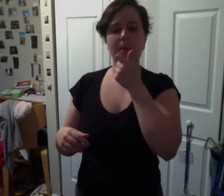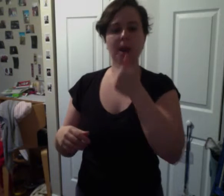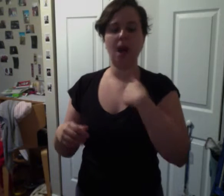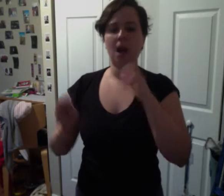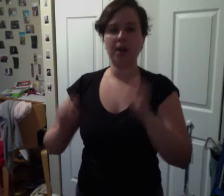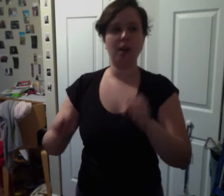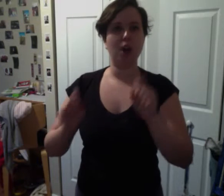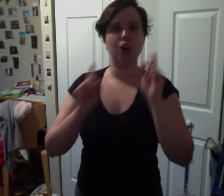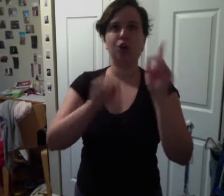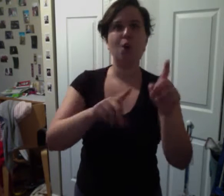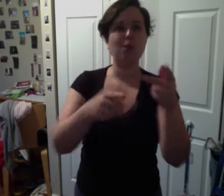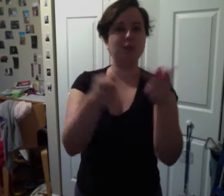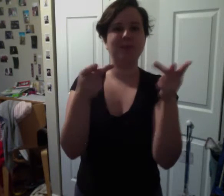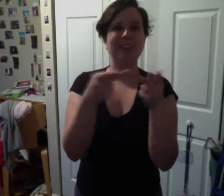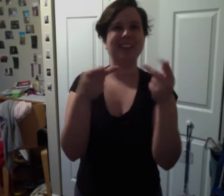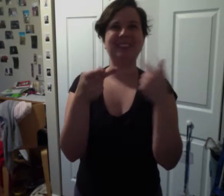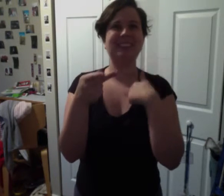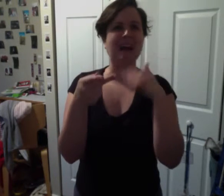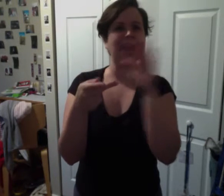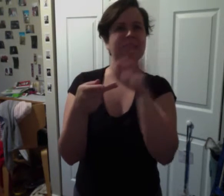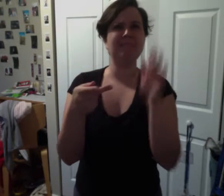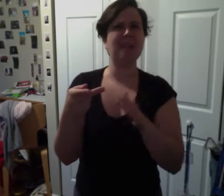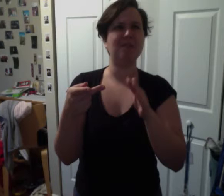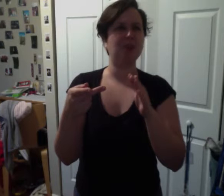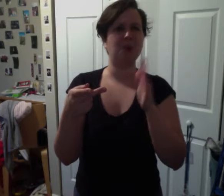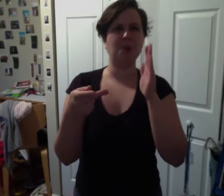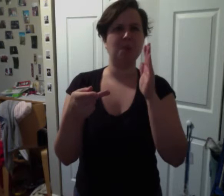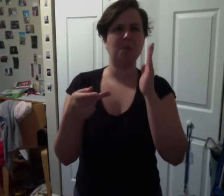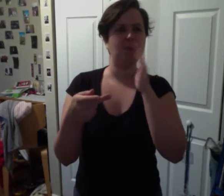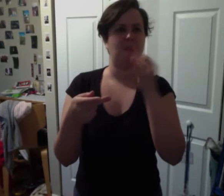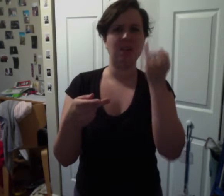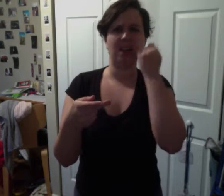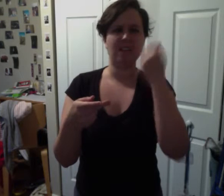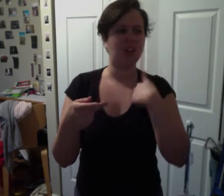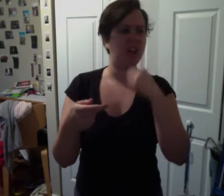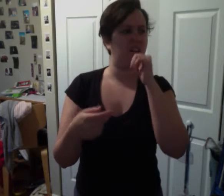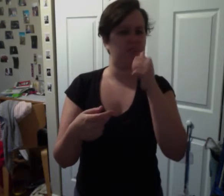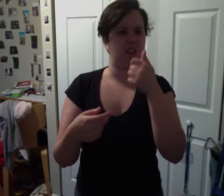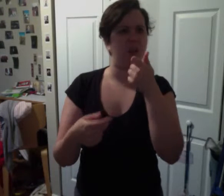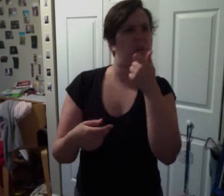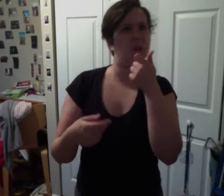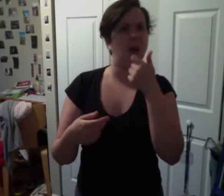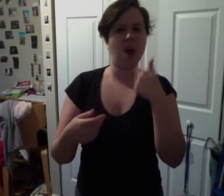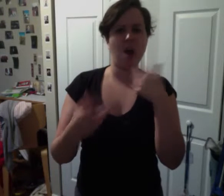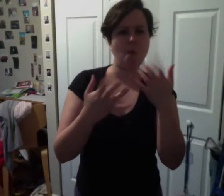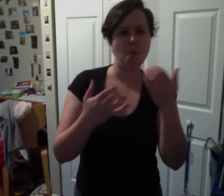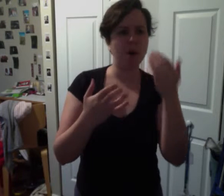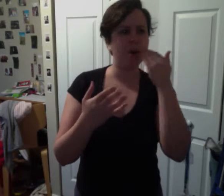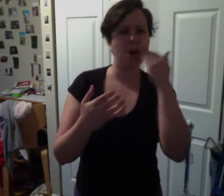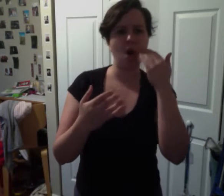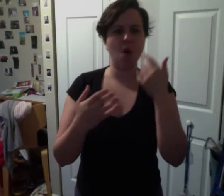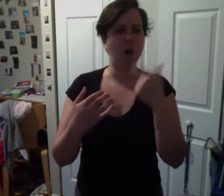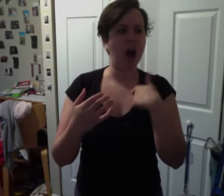to. I had the privilege of getting to know some of the most amazing, fierce, and courageous human beings I had ever